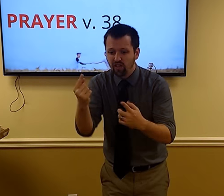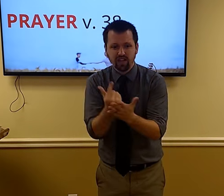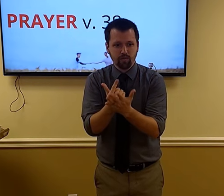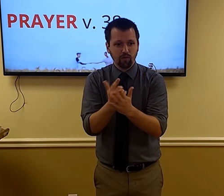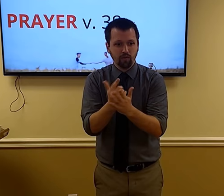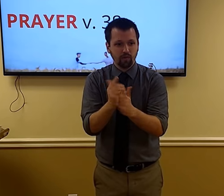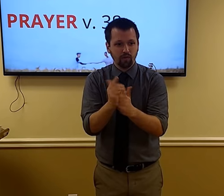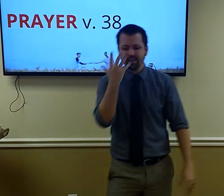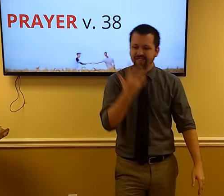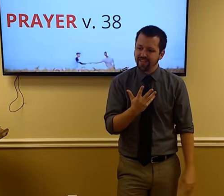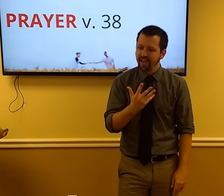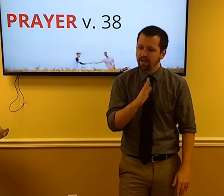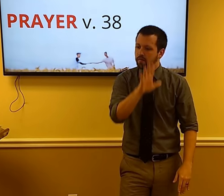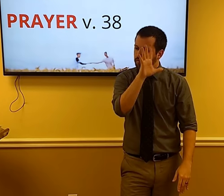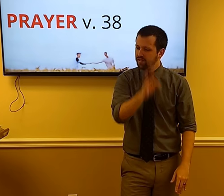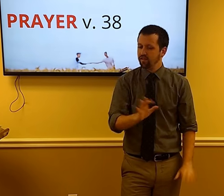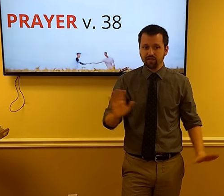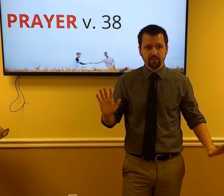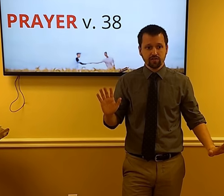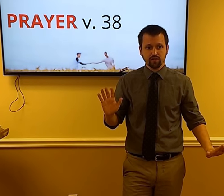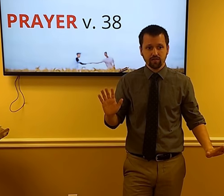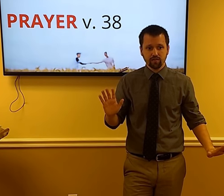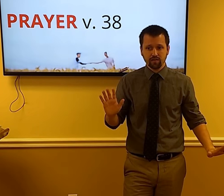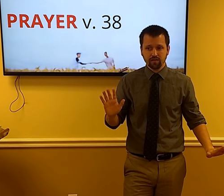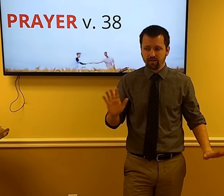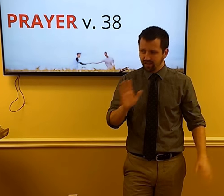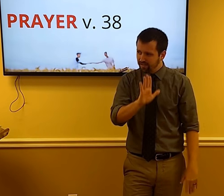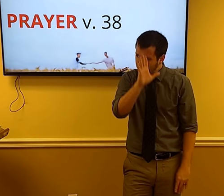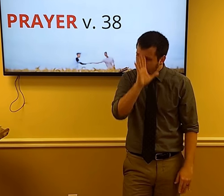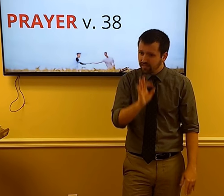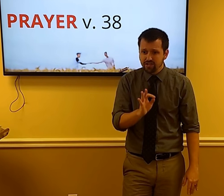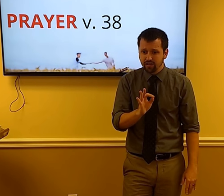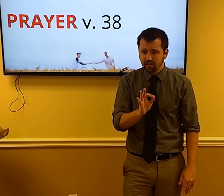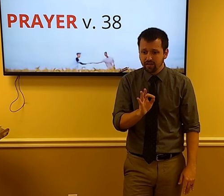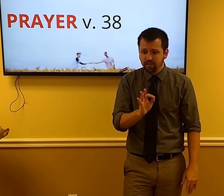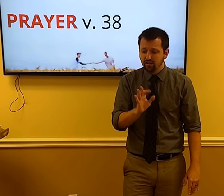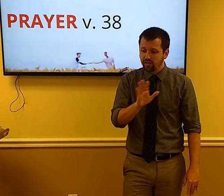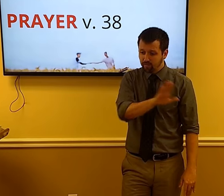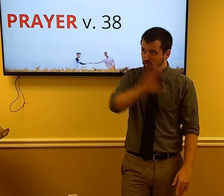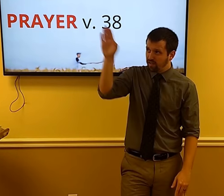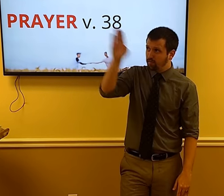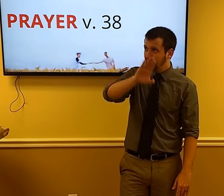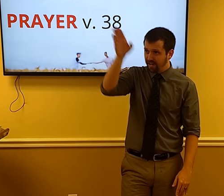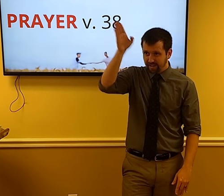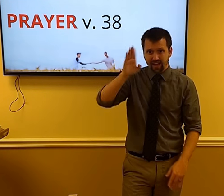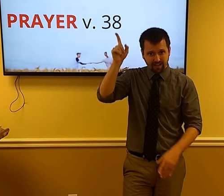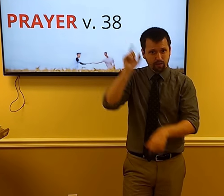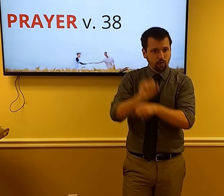preach. It's sad. It's their decision. It is their decision. So that's between them and God. God, He will